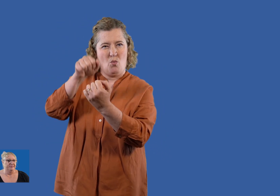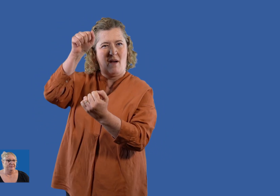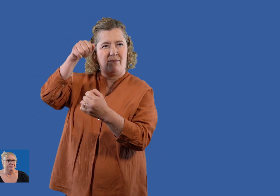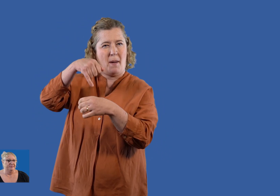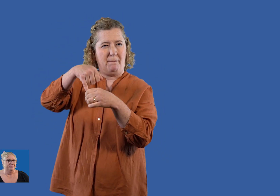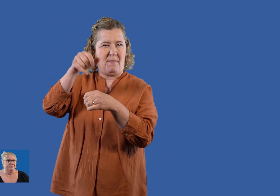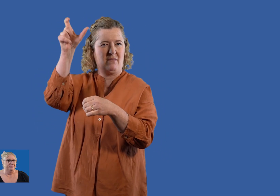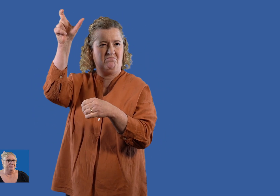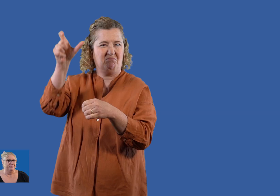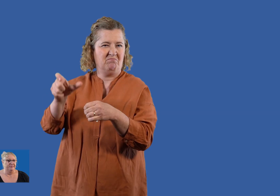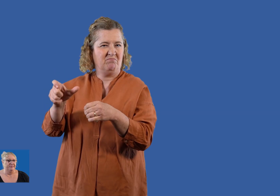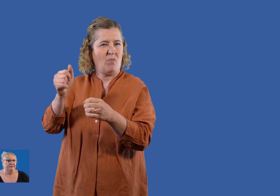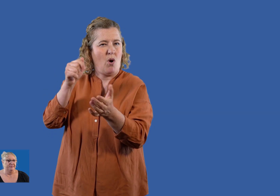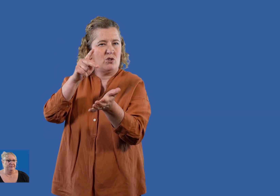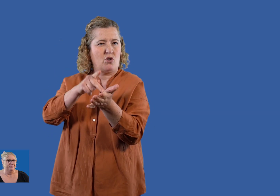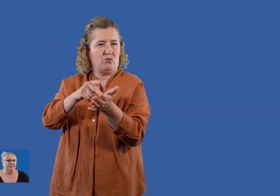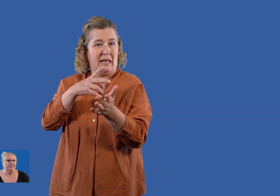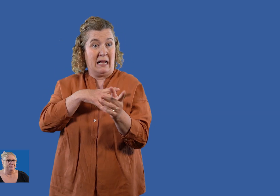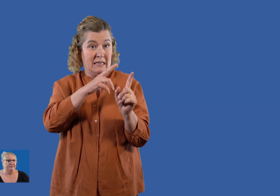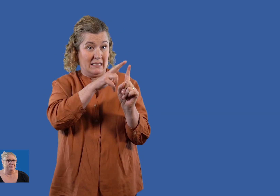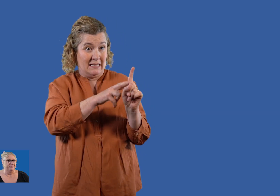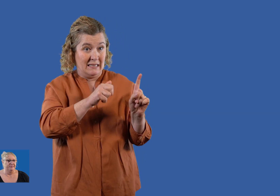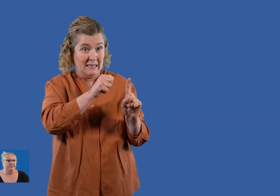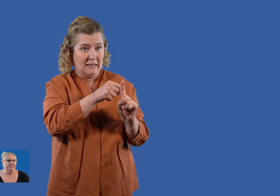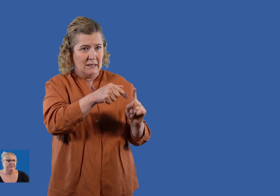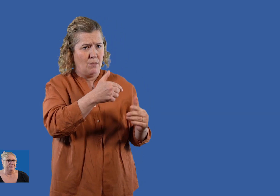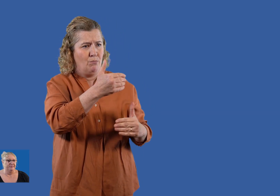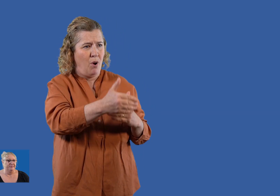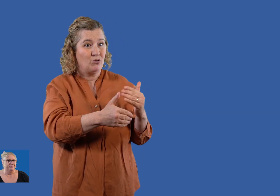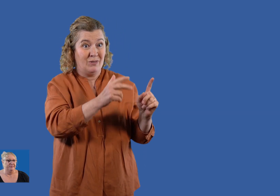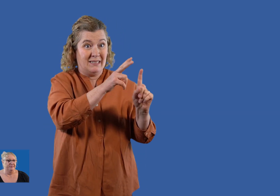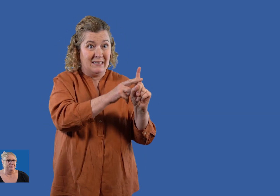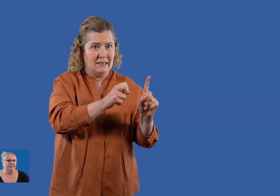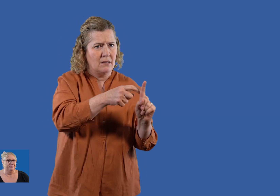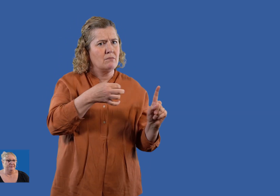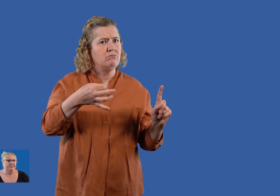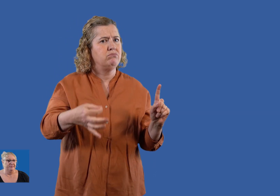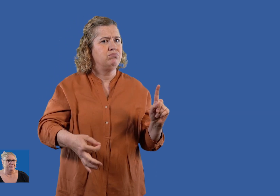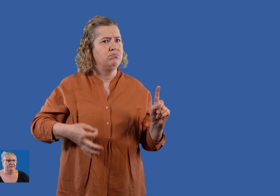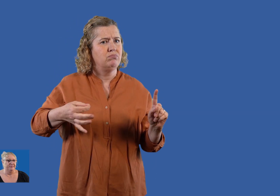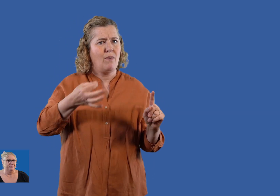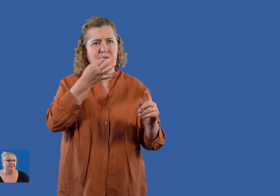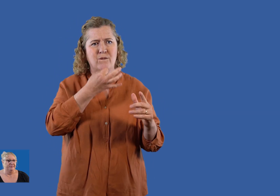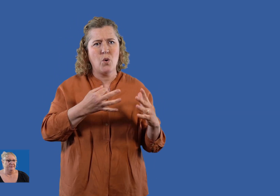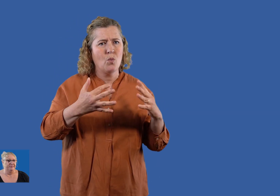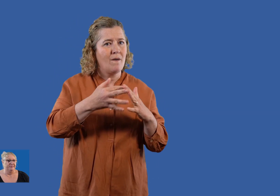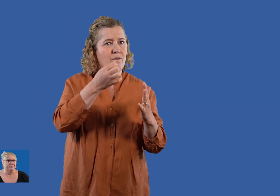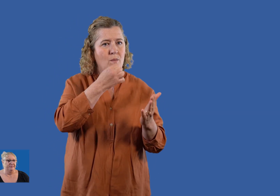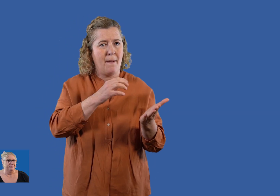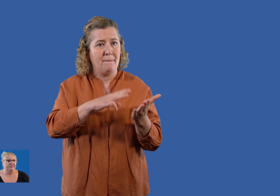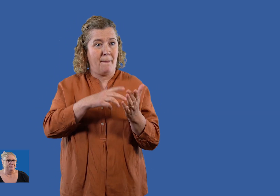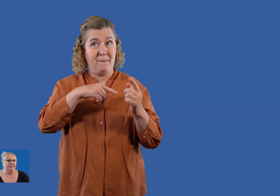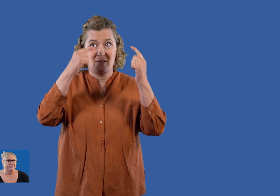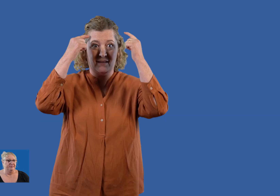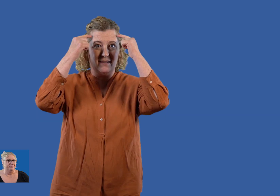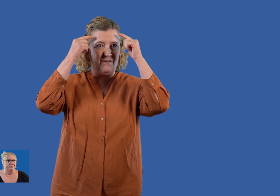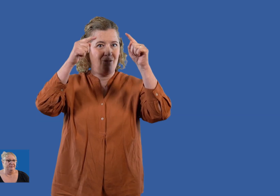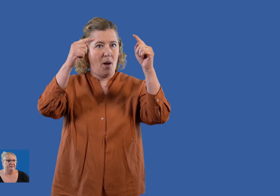Diagnosis needs to be made by a qualified medical practitioner or GP, and it can take a number of months for this to happen. Symptoms